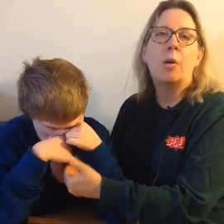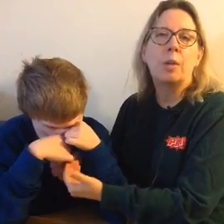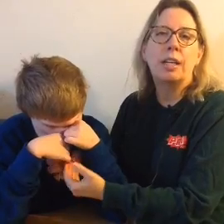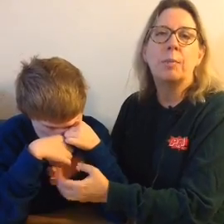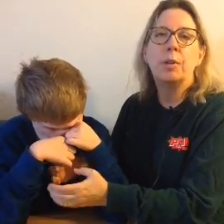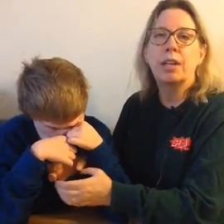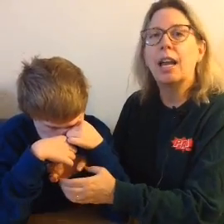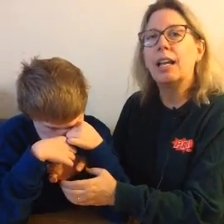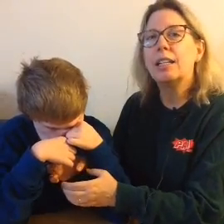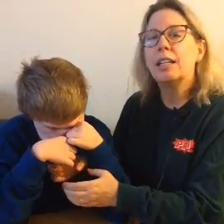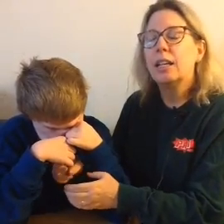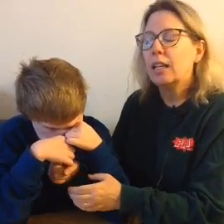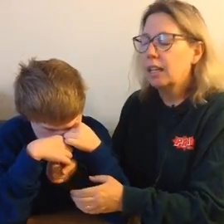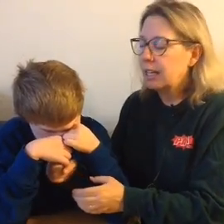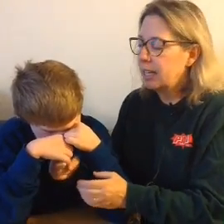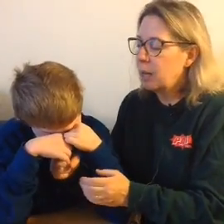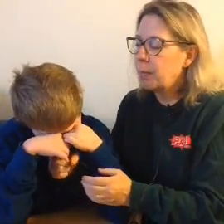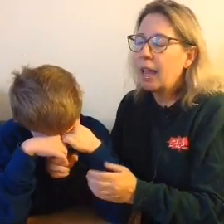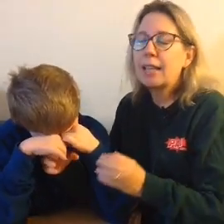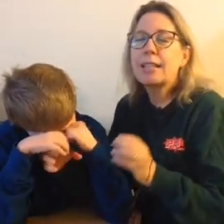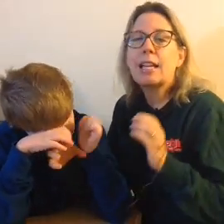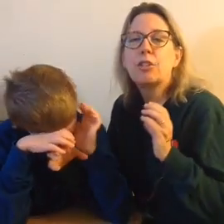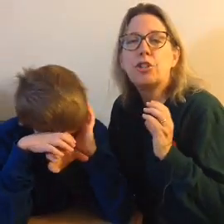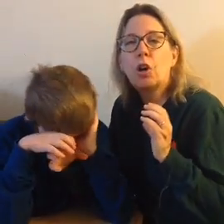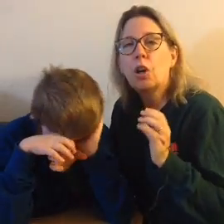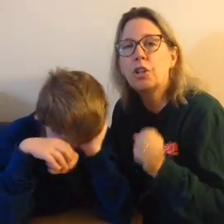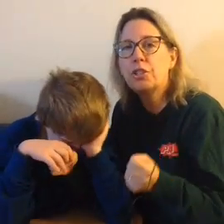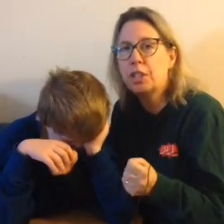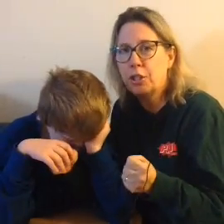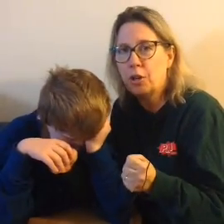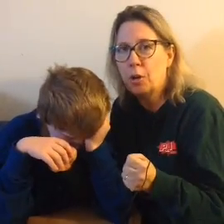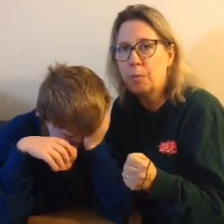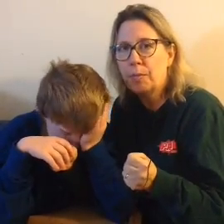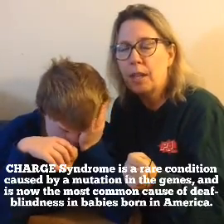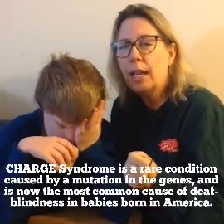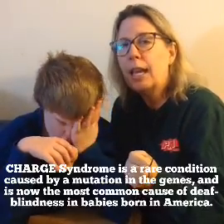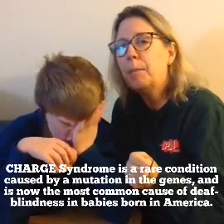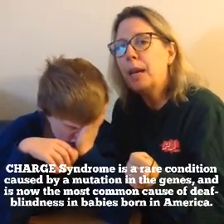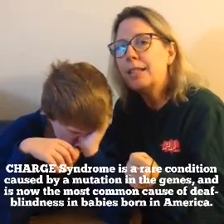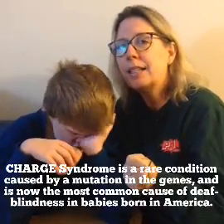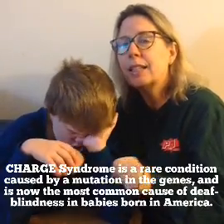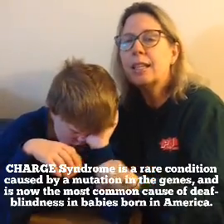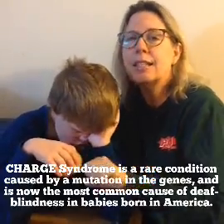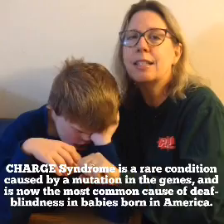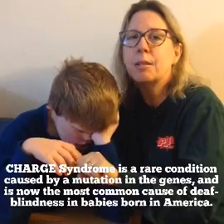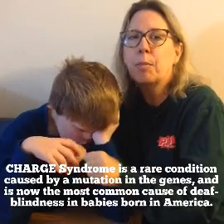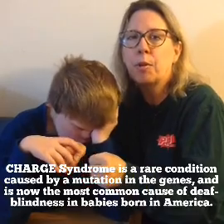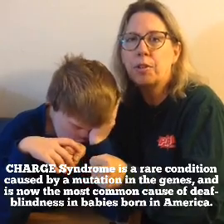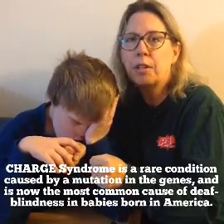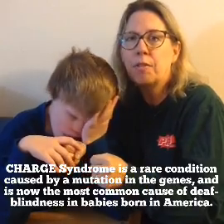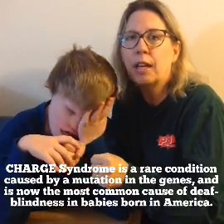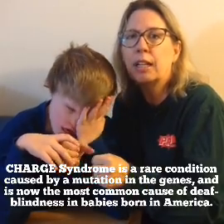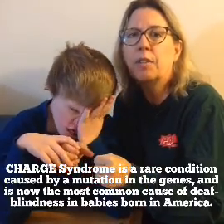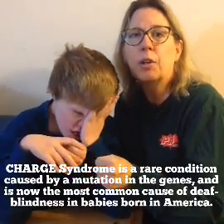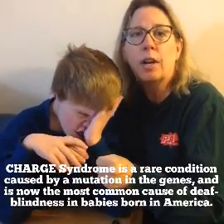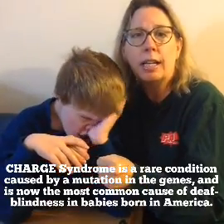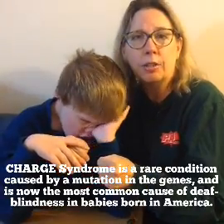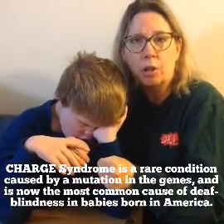we communicate. Now, Max has Charge syndrome, and basically this is a birth defect of the cranial